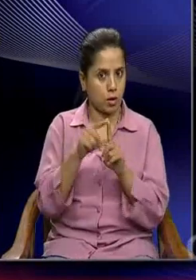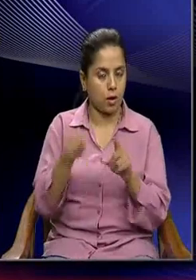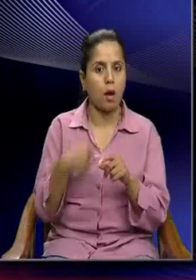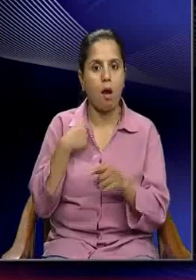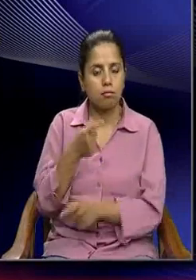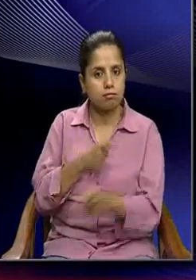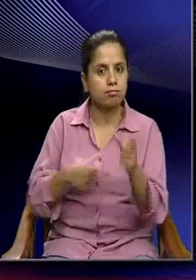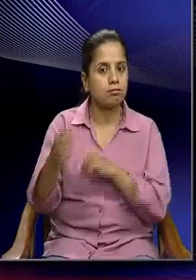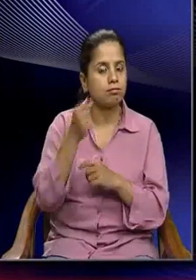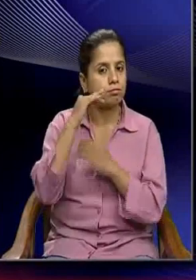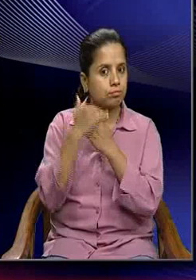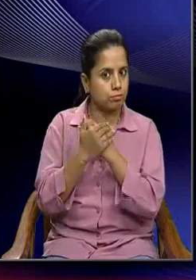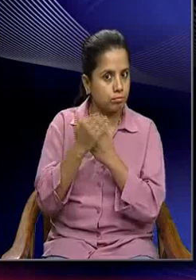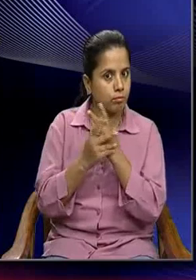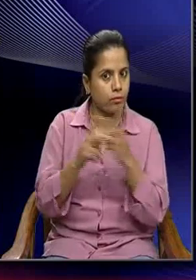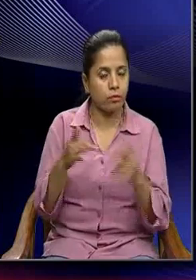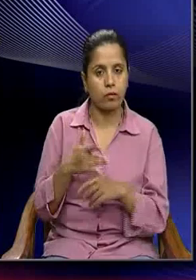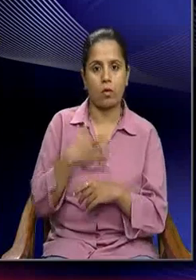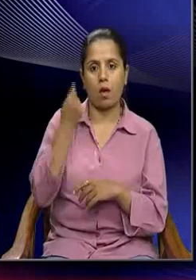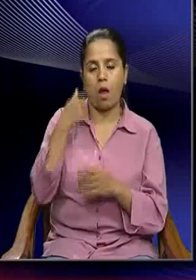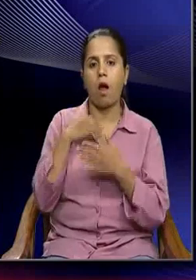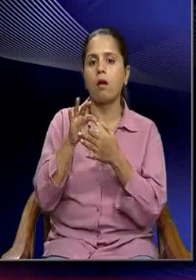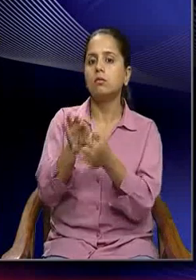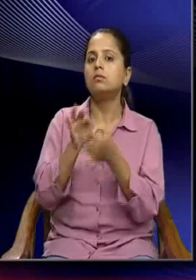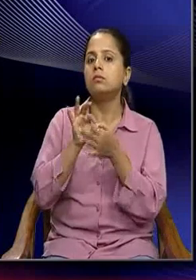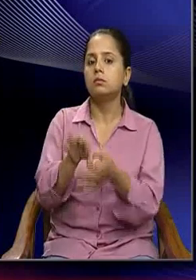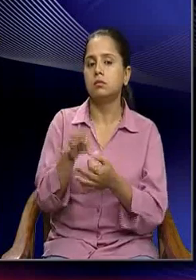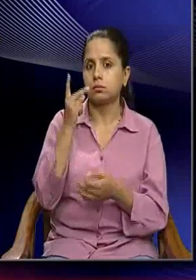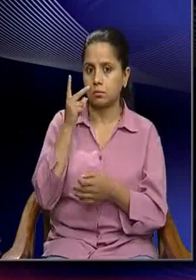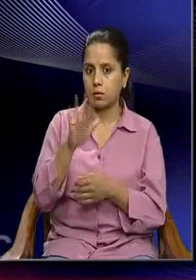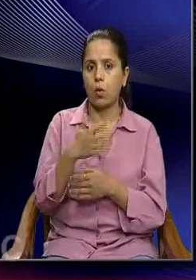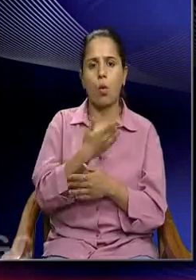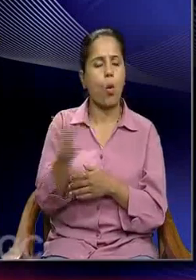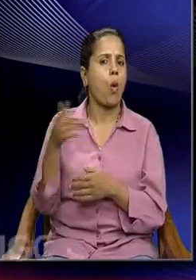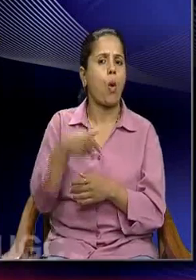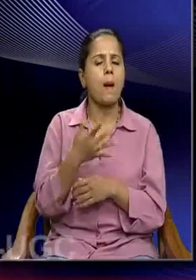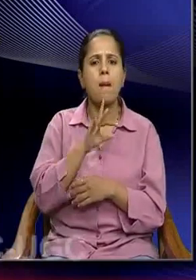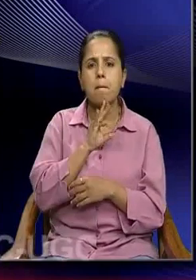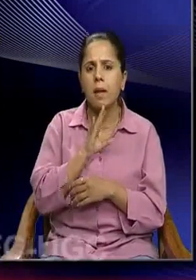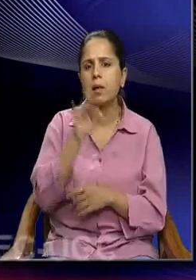compassion and a sense of interconnectedness with all the beings.